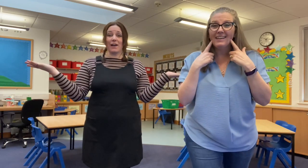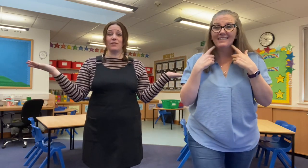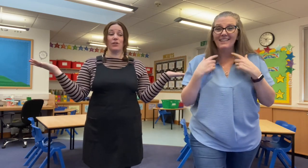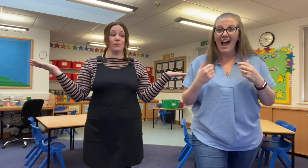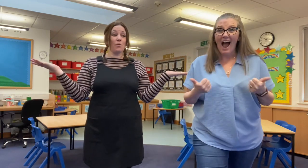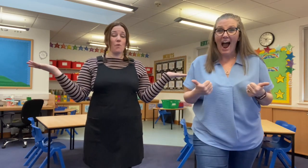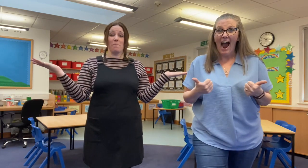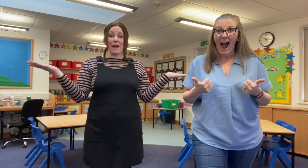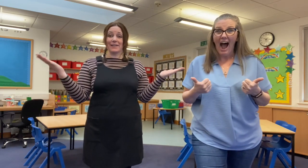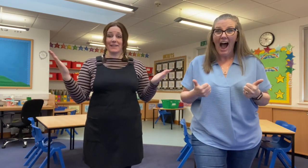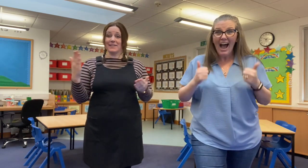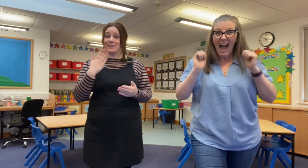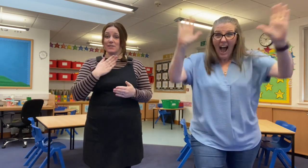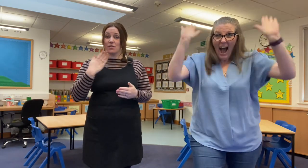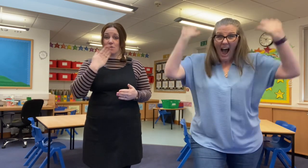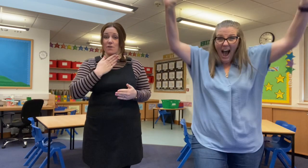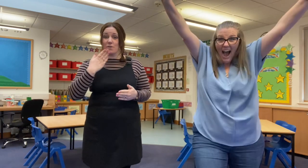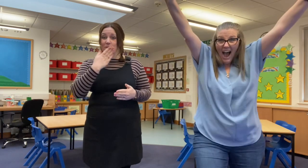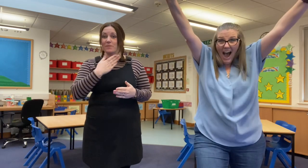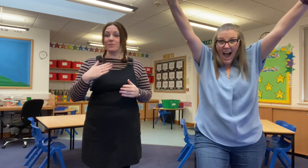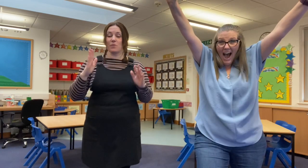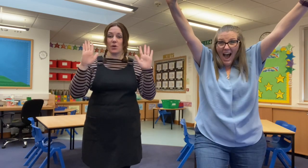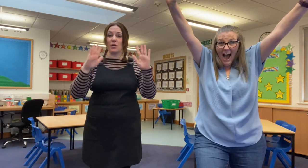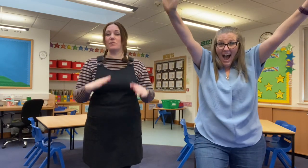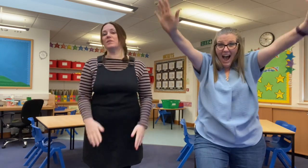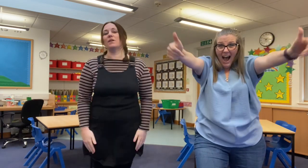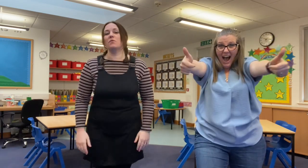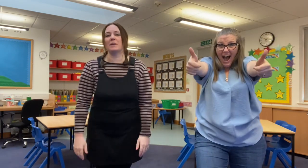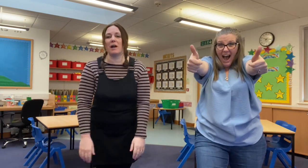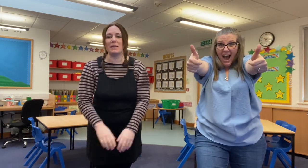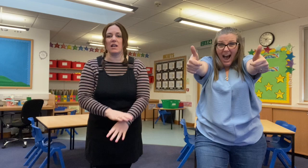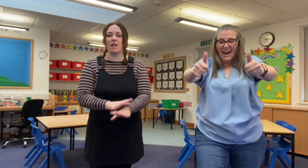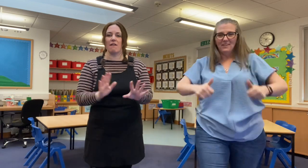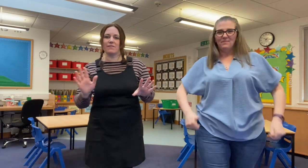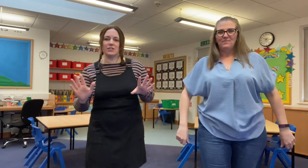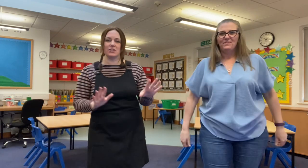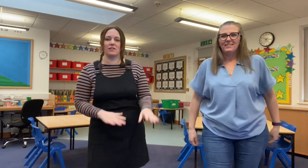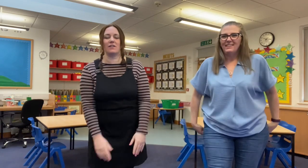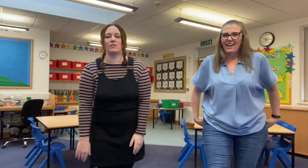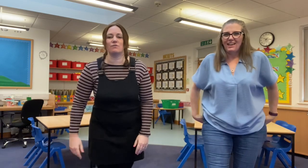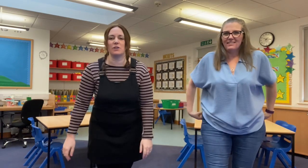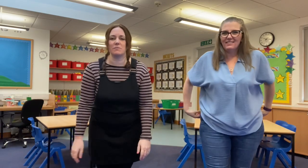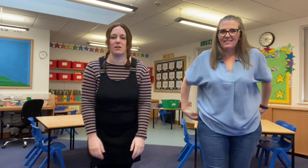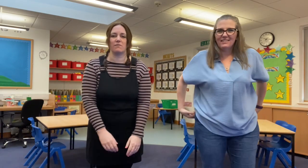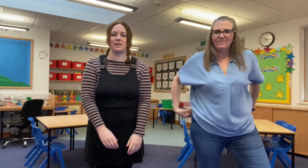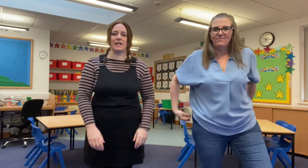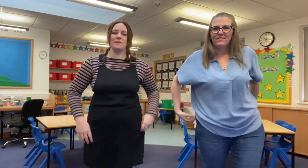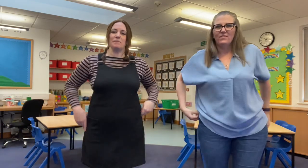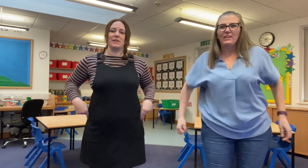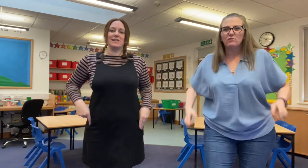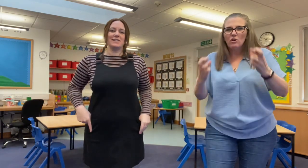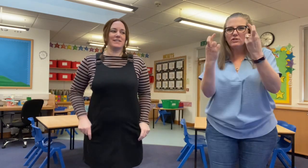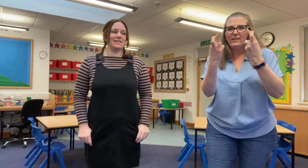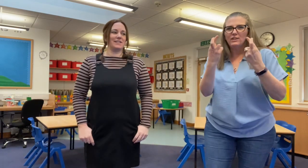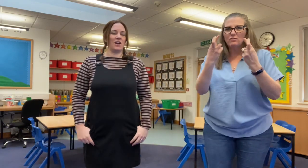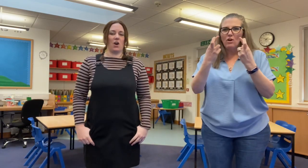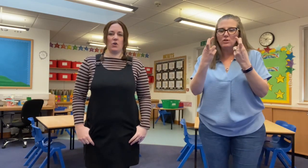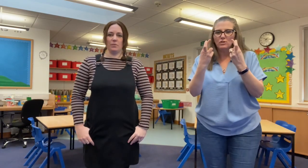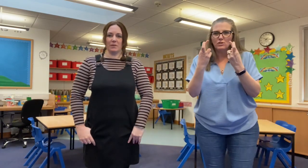you all back in school. So we'll be coming live into your classrooms, hopefully. So we're going to